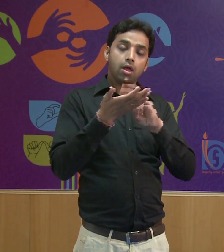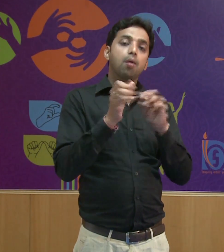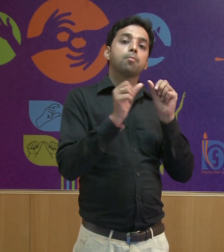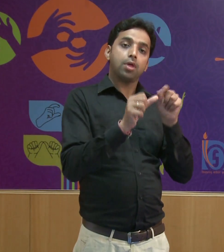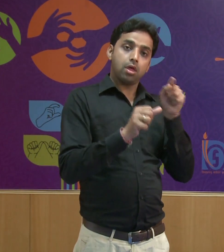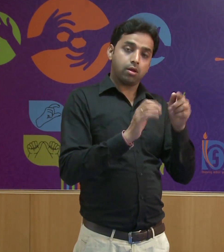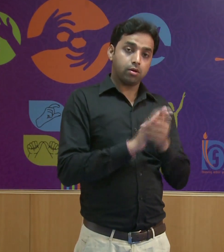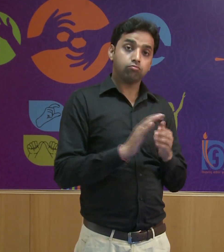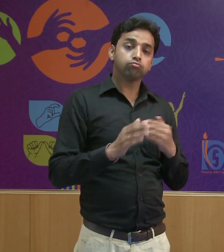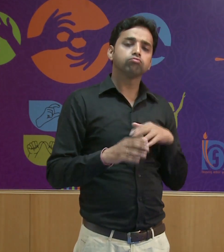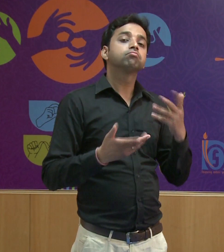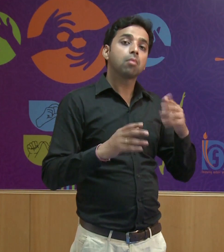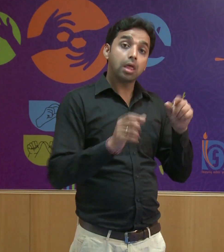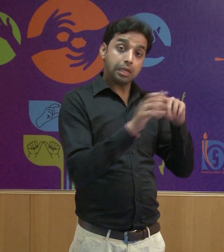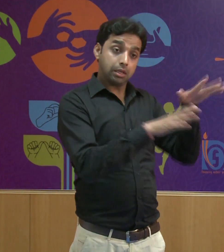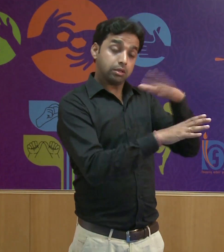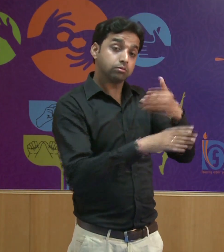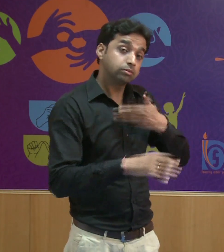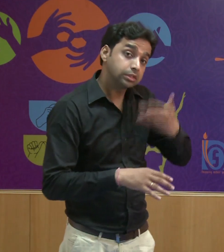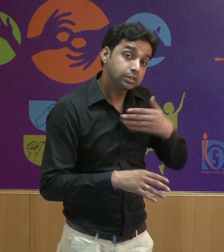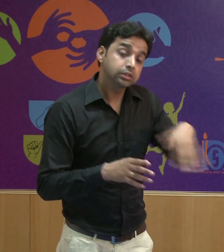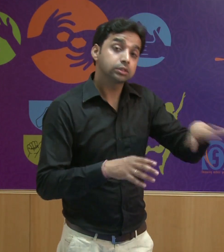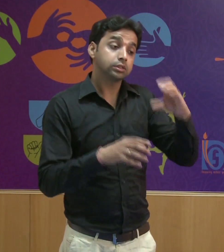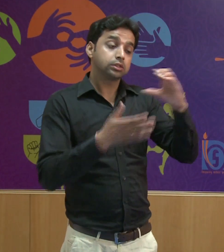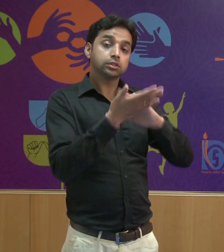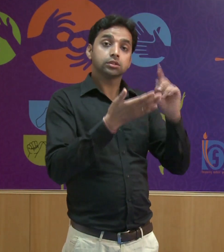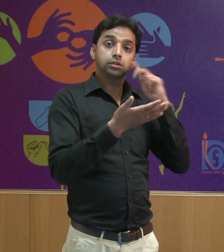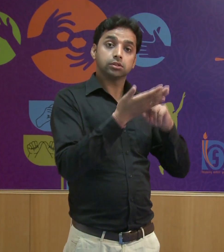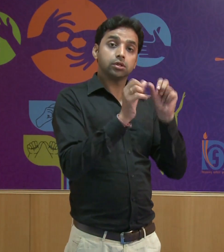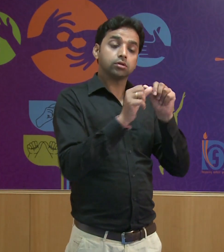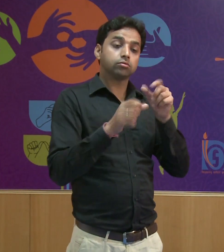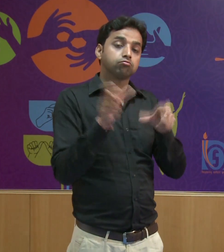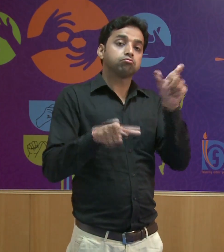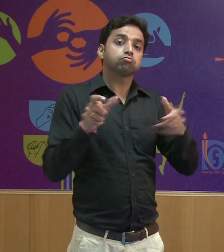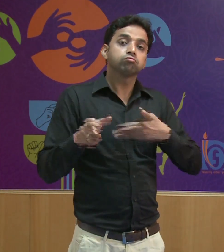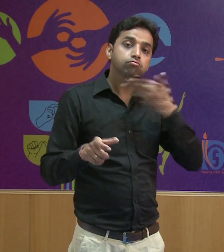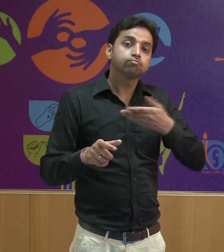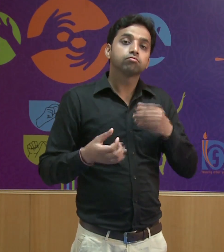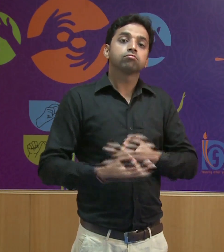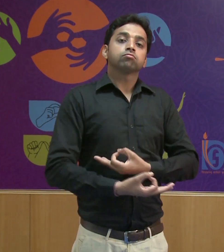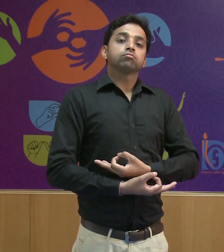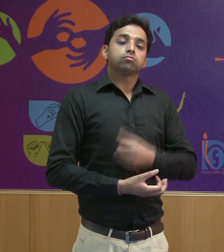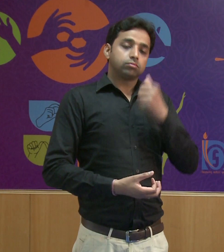who taught yoga to Chinese people. When Wei dynasty